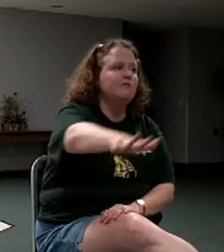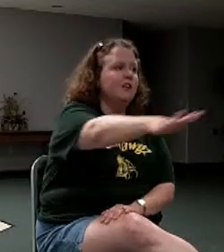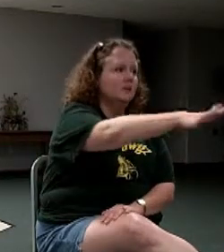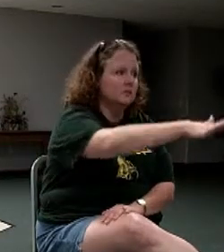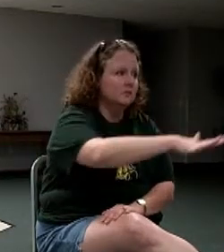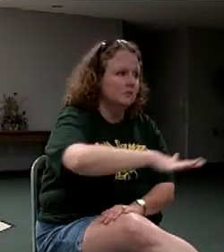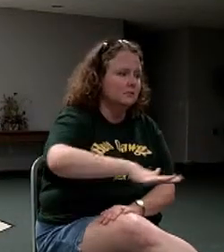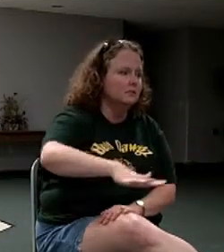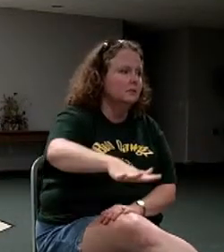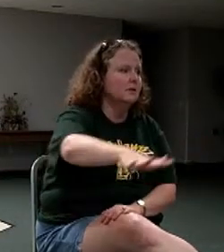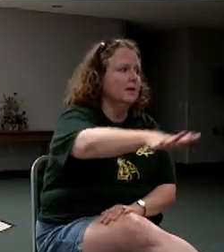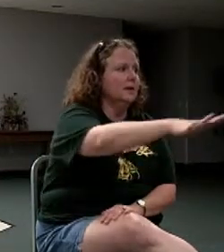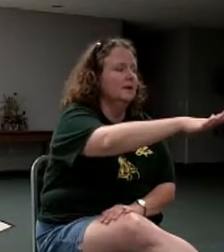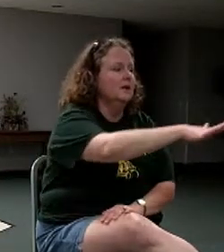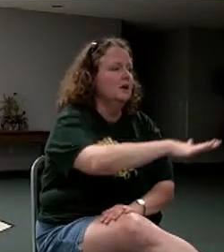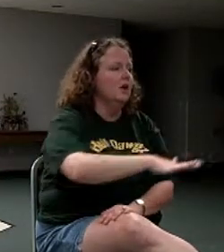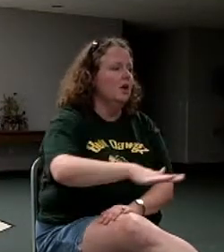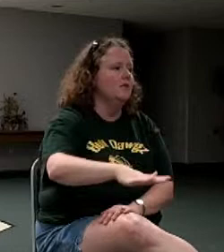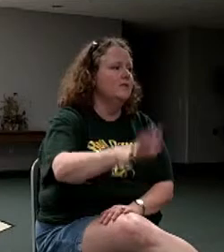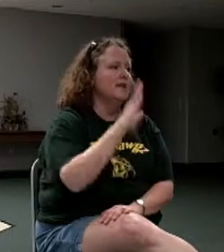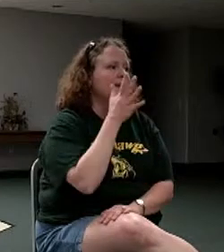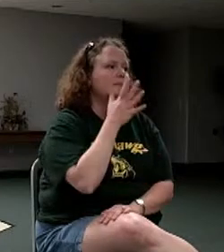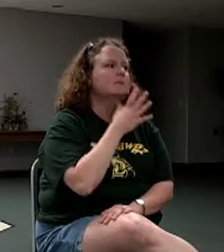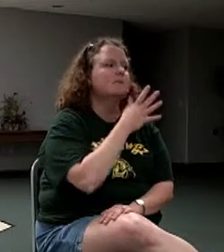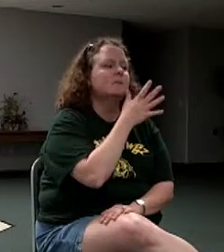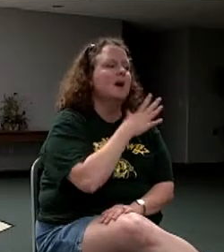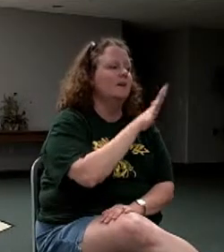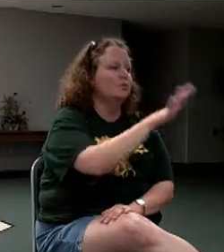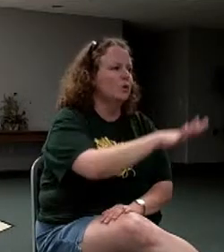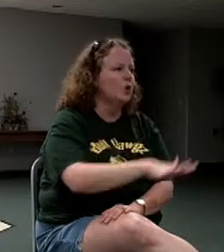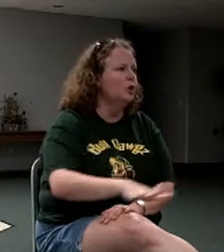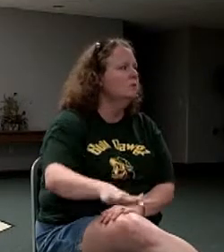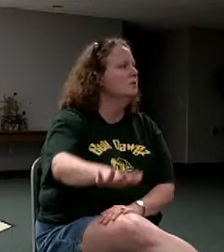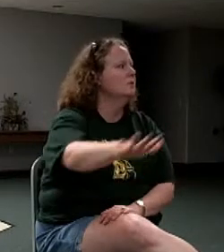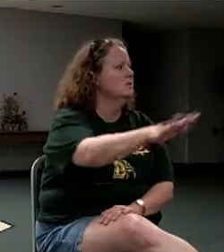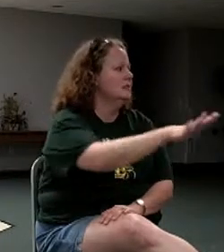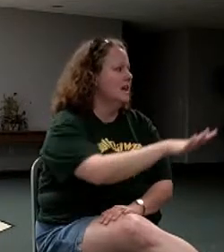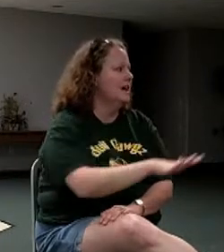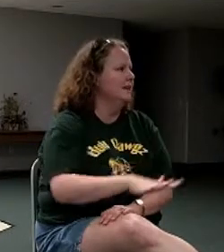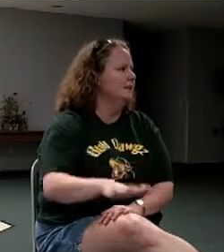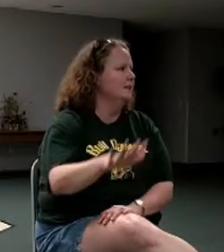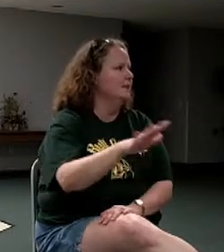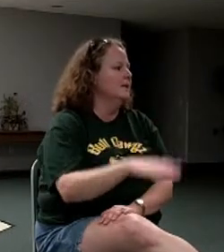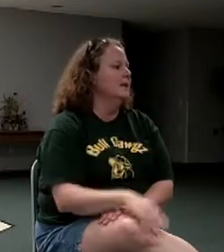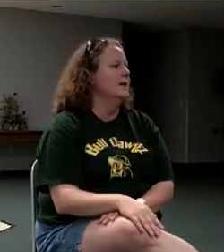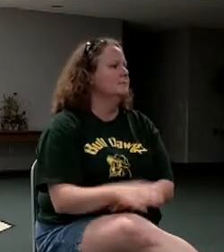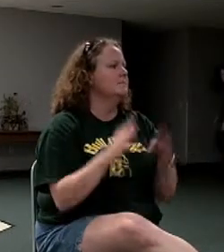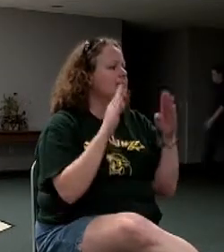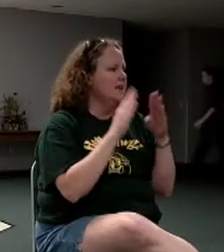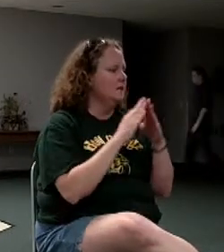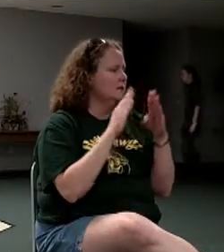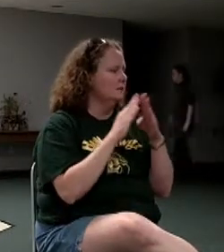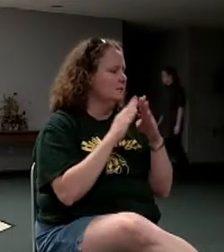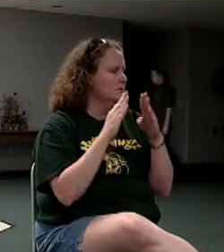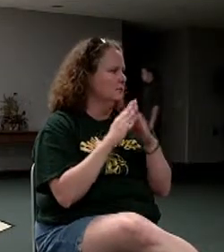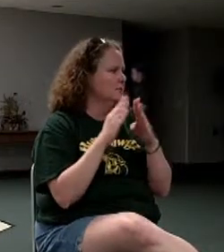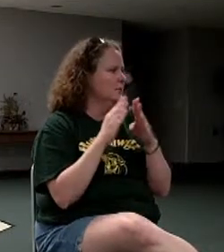field. Okay, all the same kind of rural sign. City.